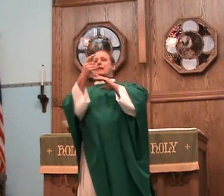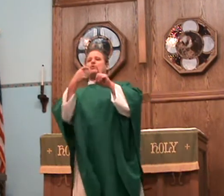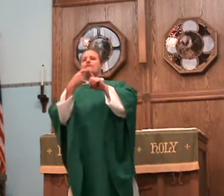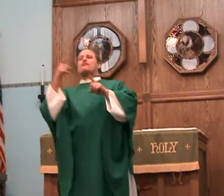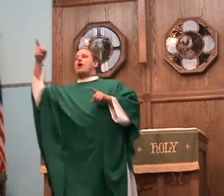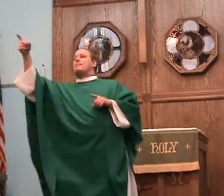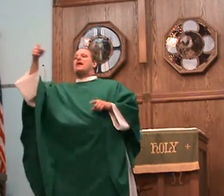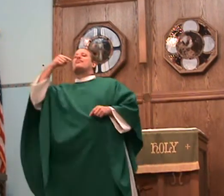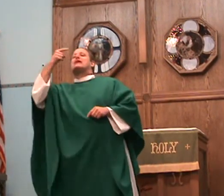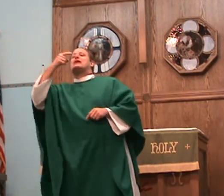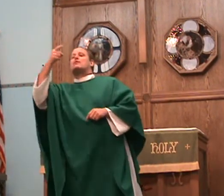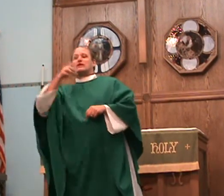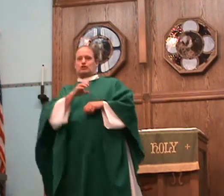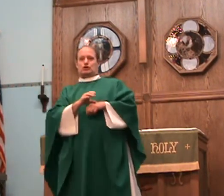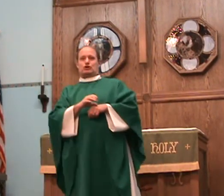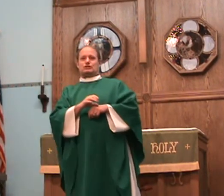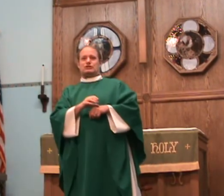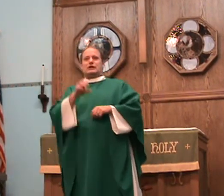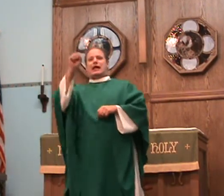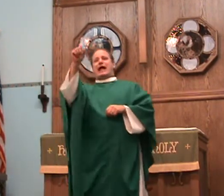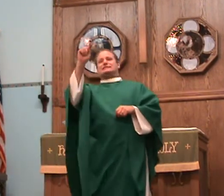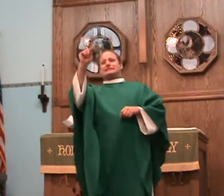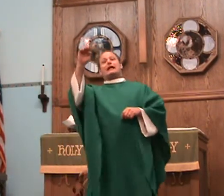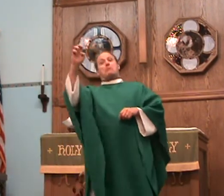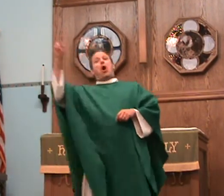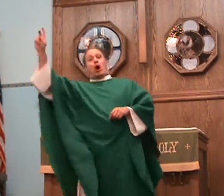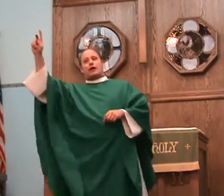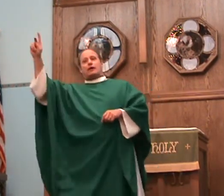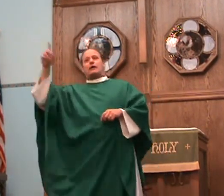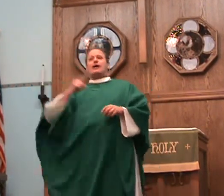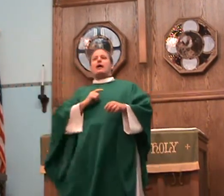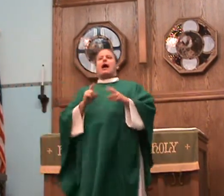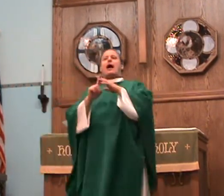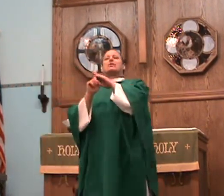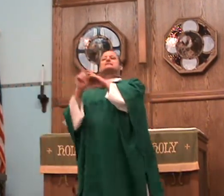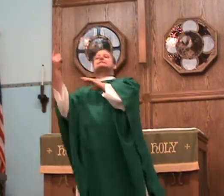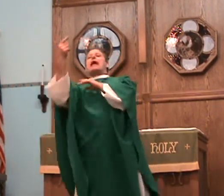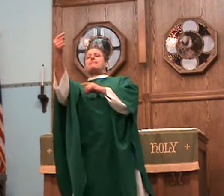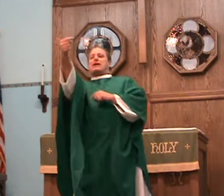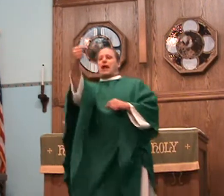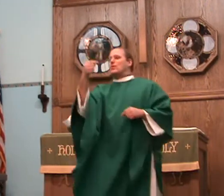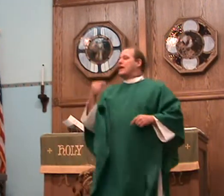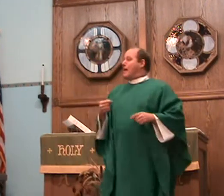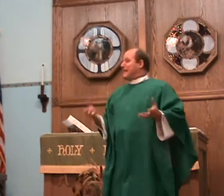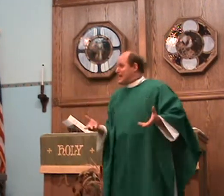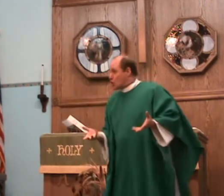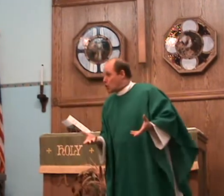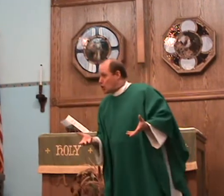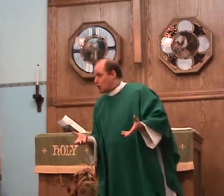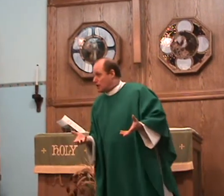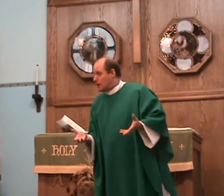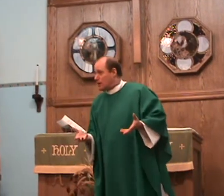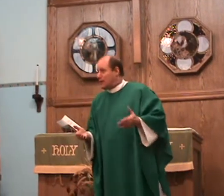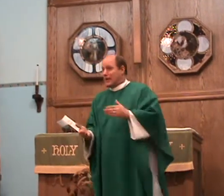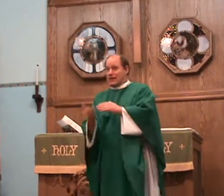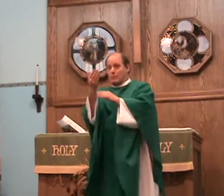escape from the hearing church at St. Mark. I would escape and I would come here in the